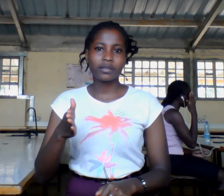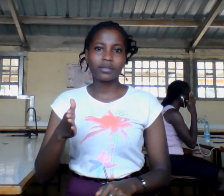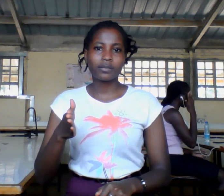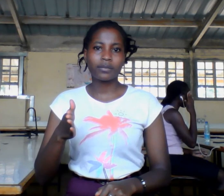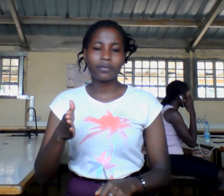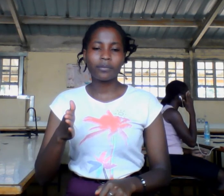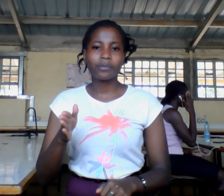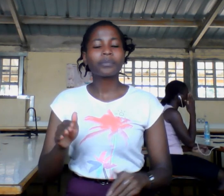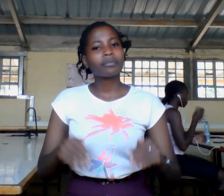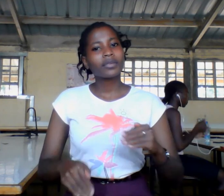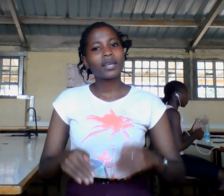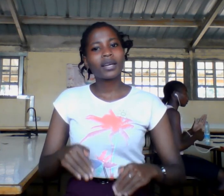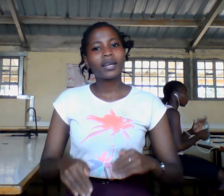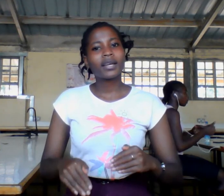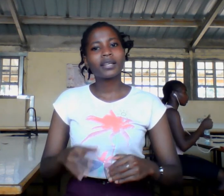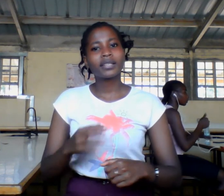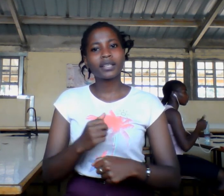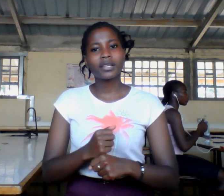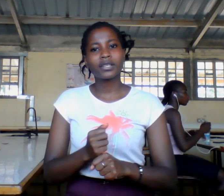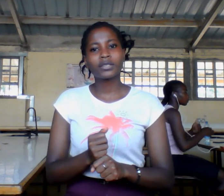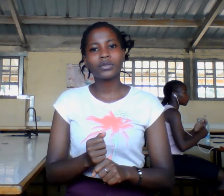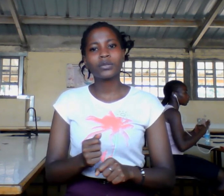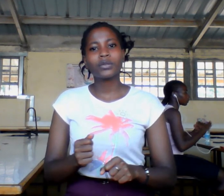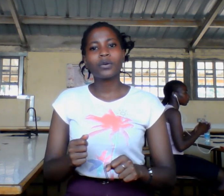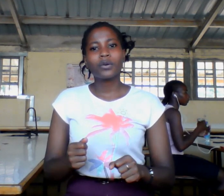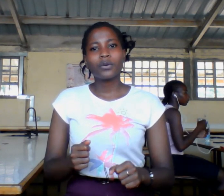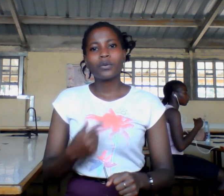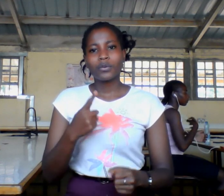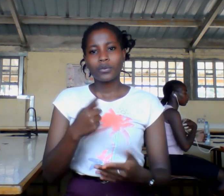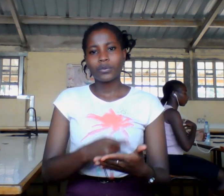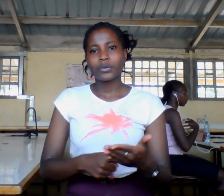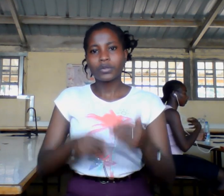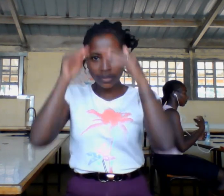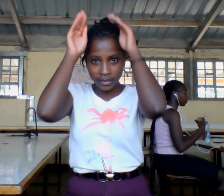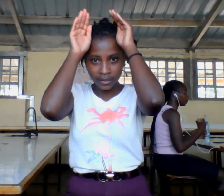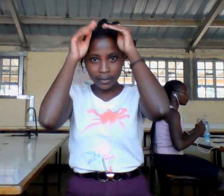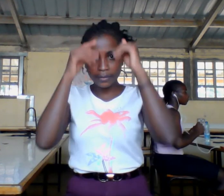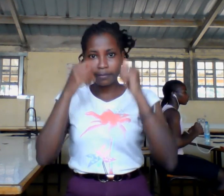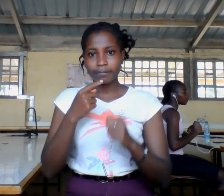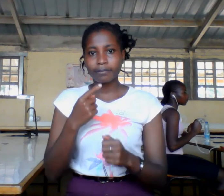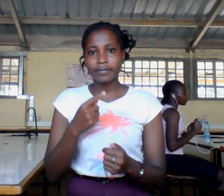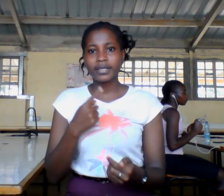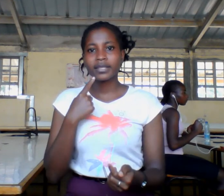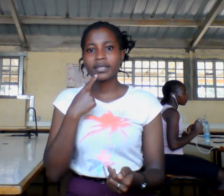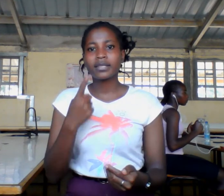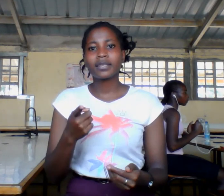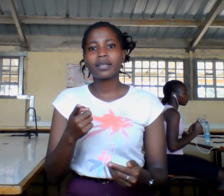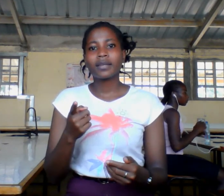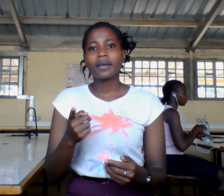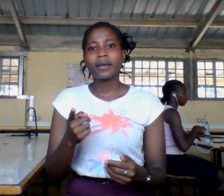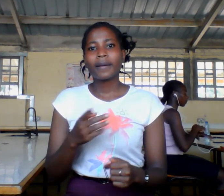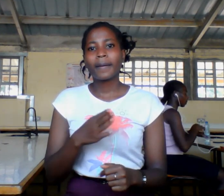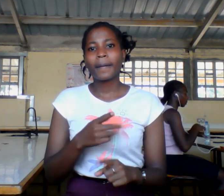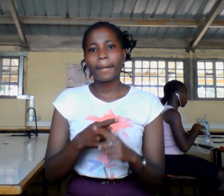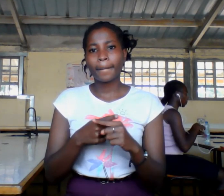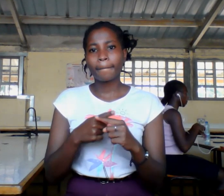Hyena did as Rabbit told him. He waited long to see the result, but he couldn't find any fish, and with immense anger